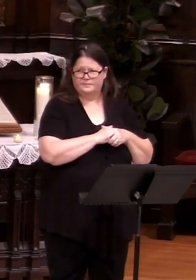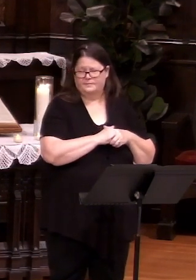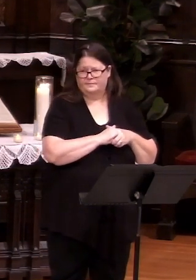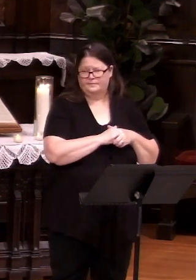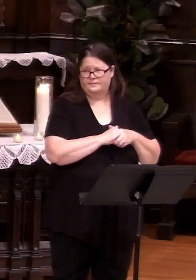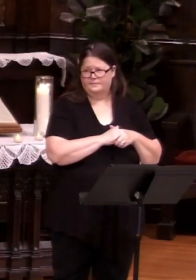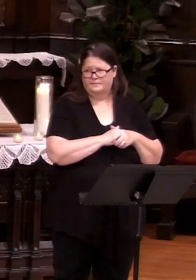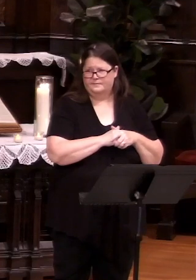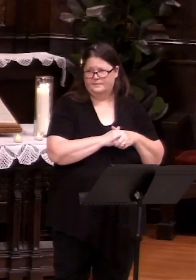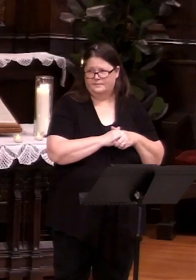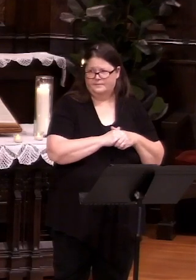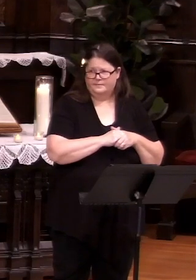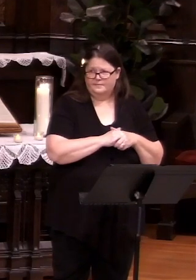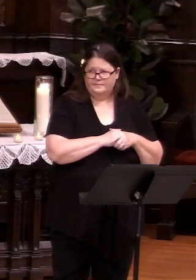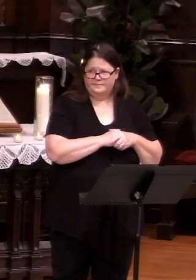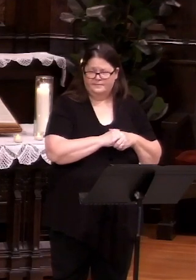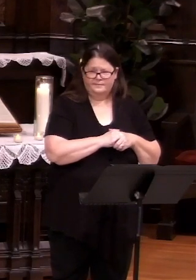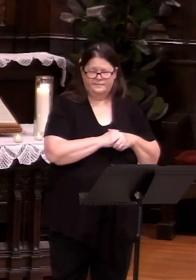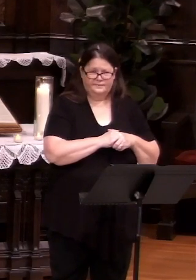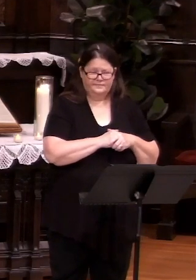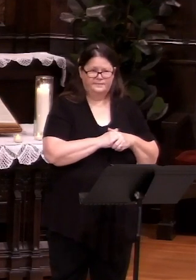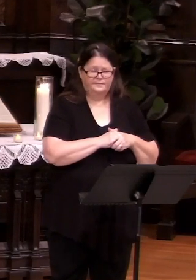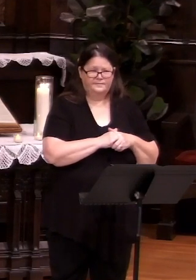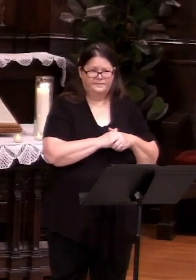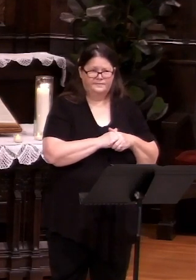bonita, ¿por qué estás aquí?